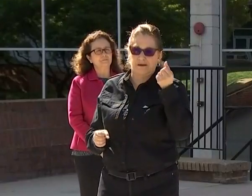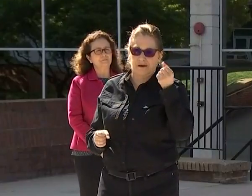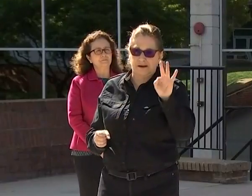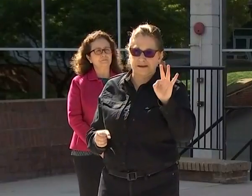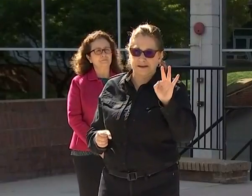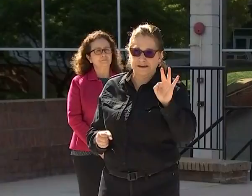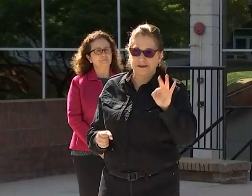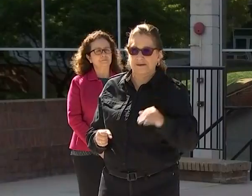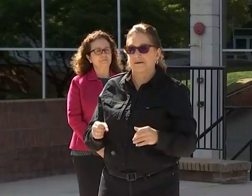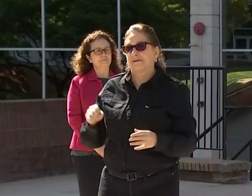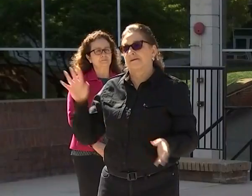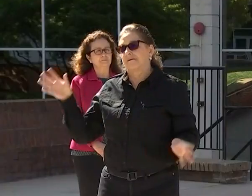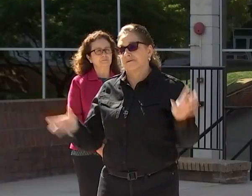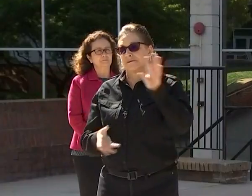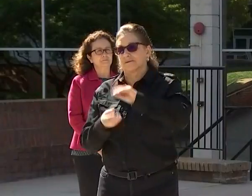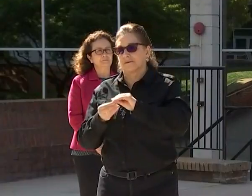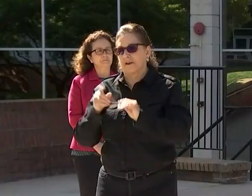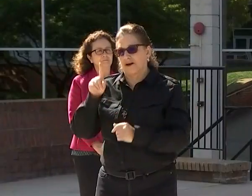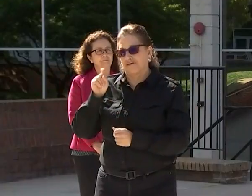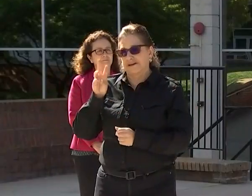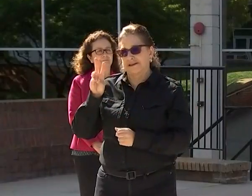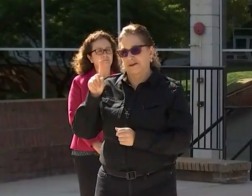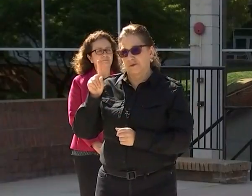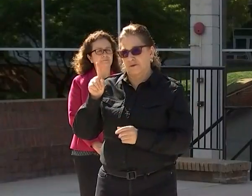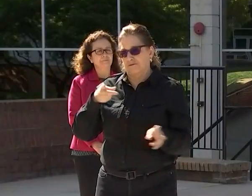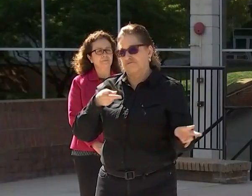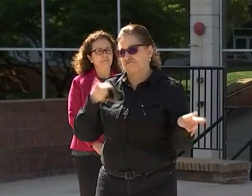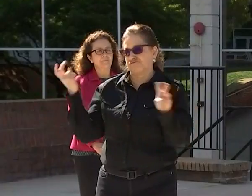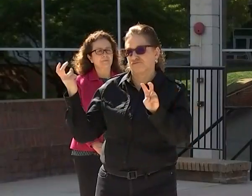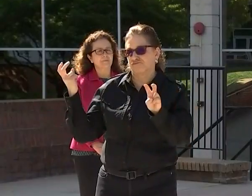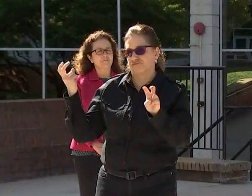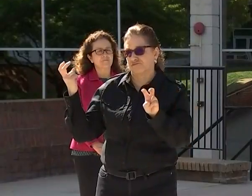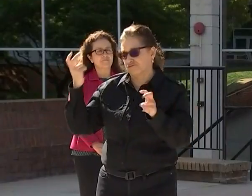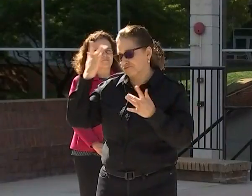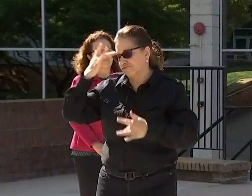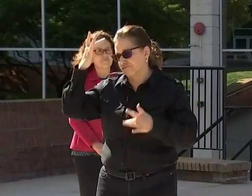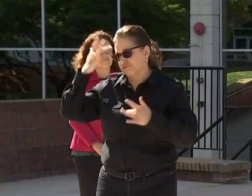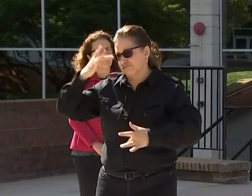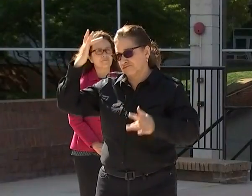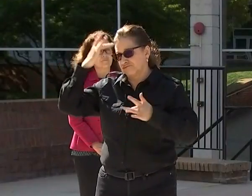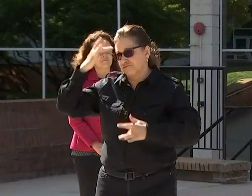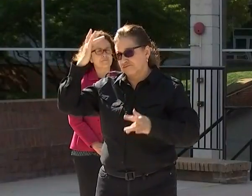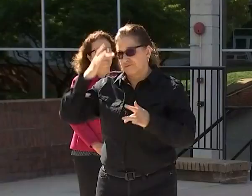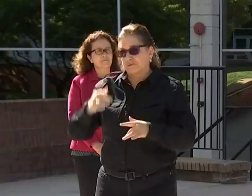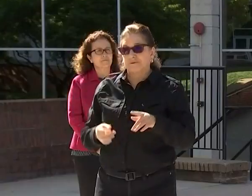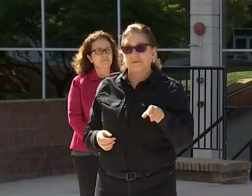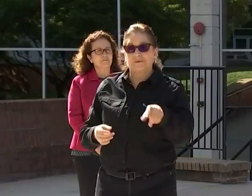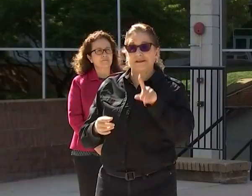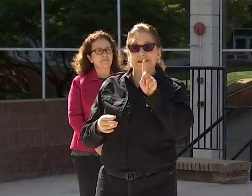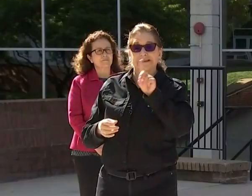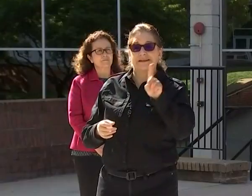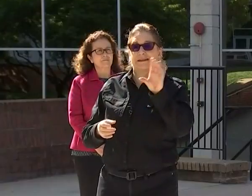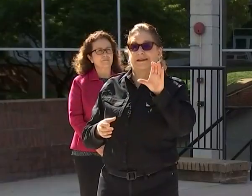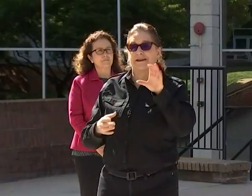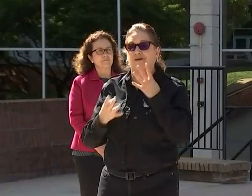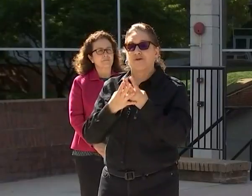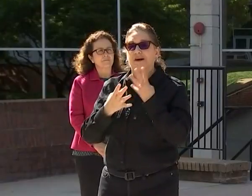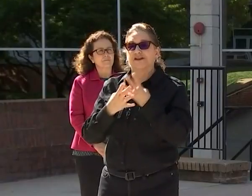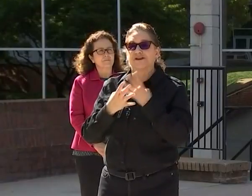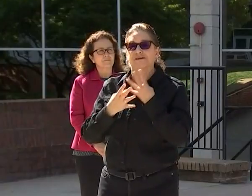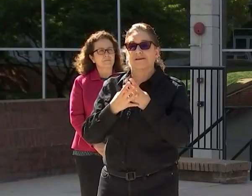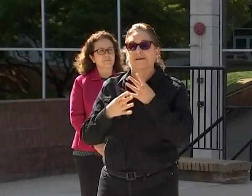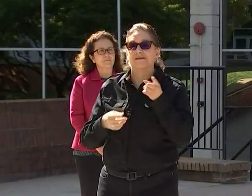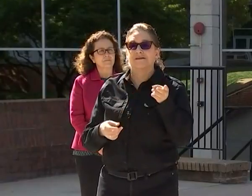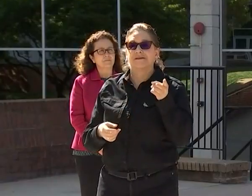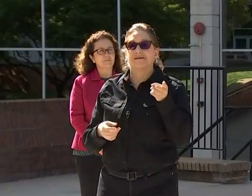out due to COVID-19. For the DC Department of Corrections, the staff, there is 1 individual who has